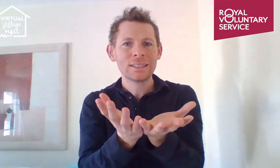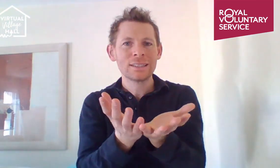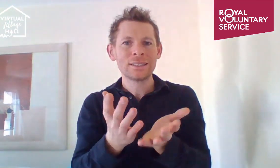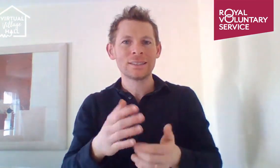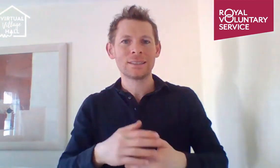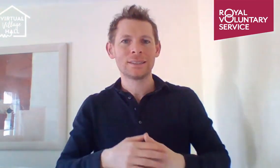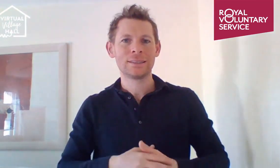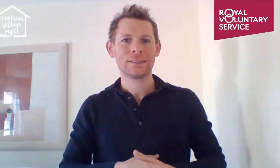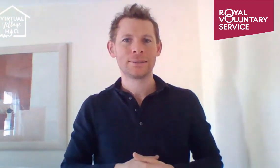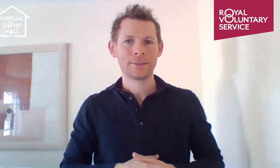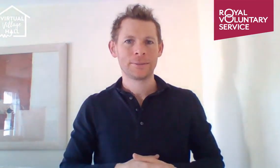Geography.